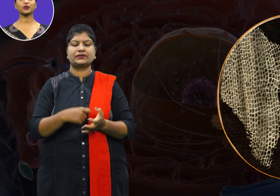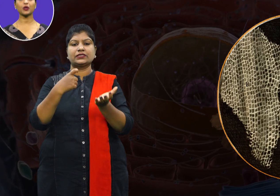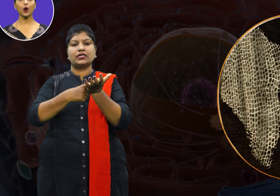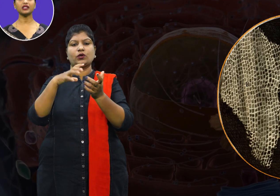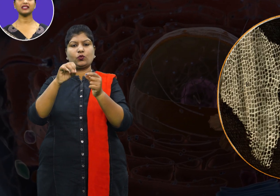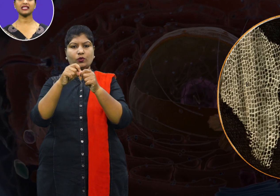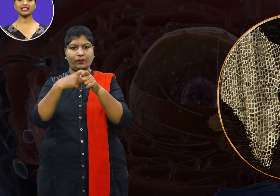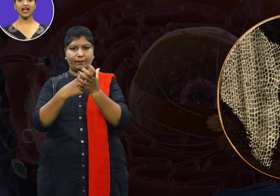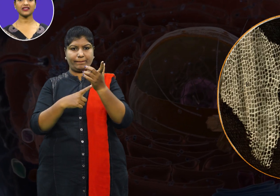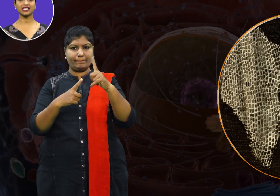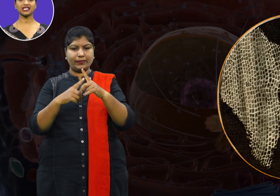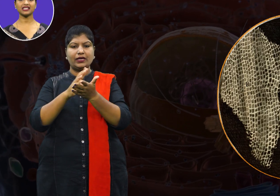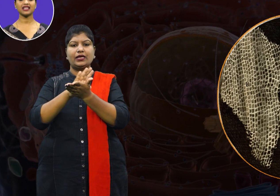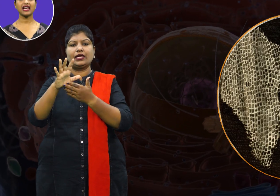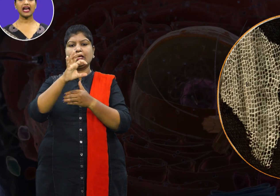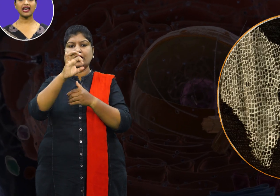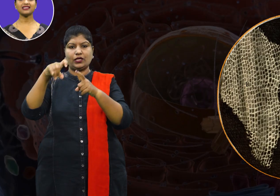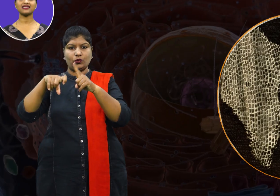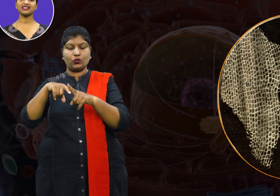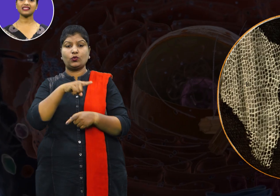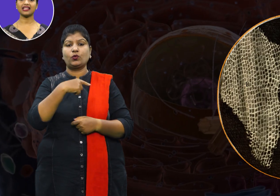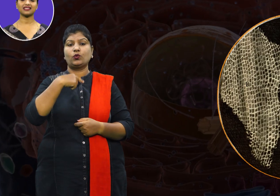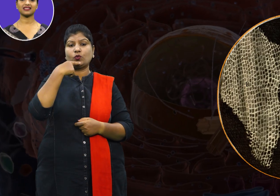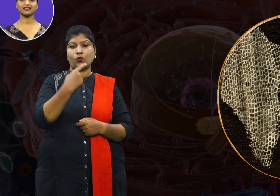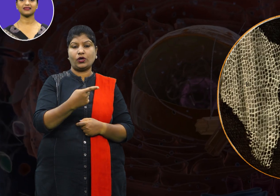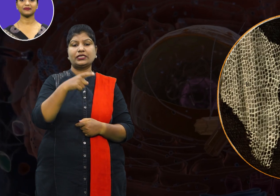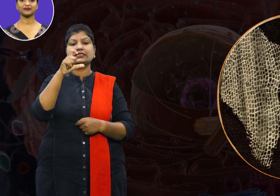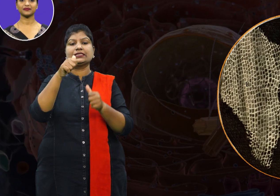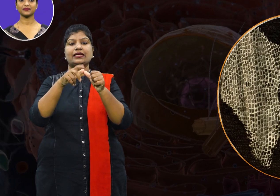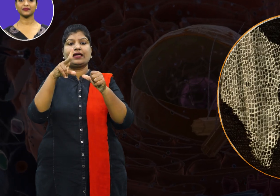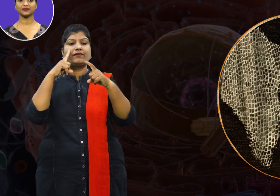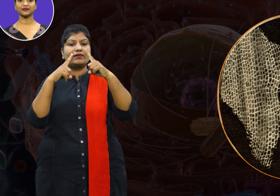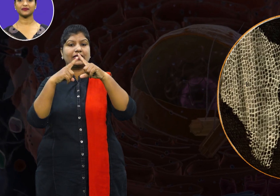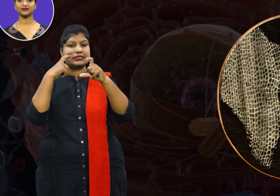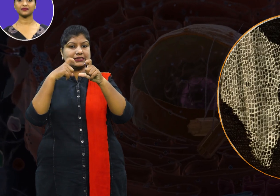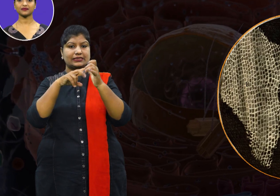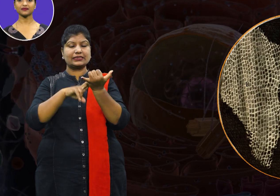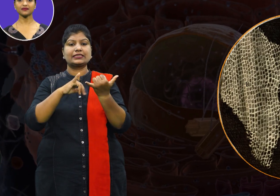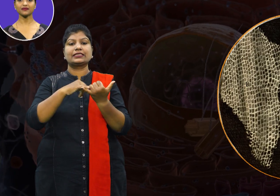Robert Hooke called these cavities as cells.